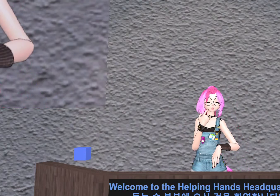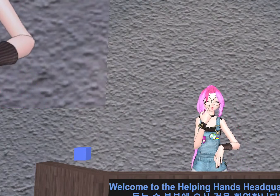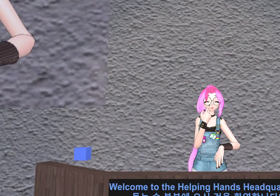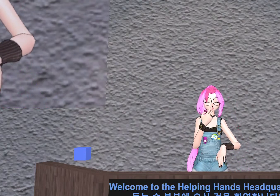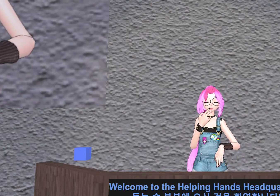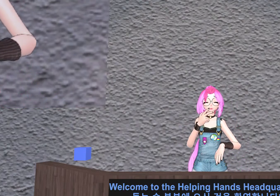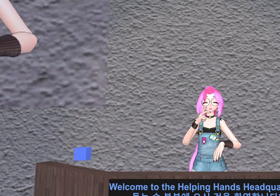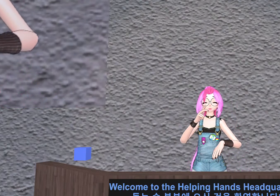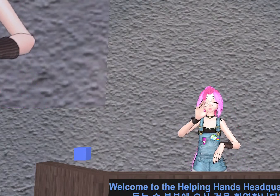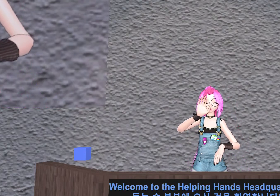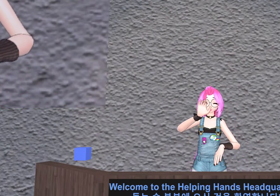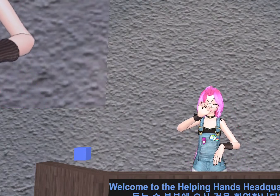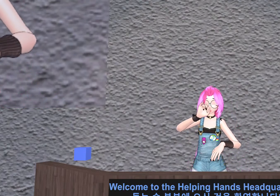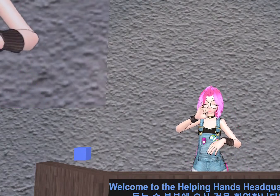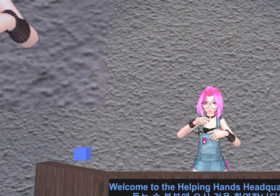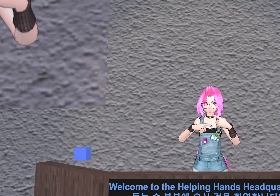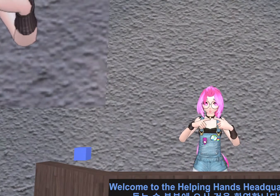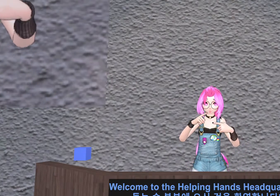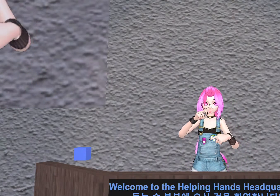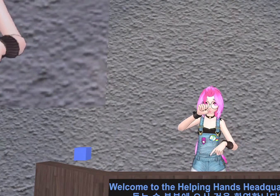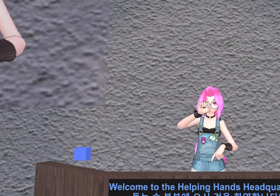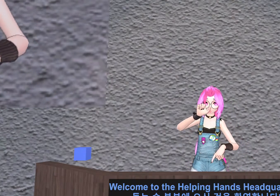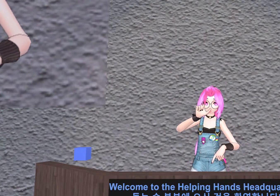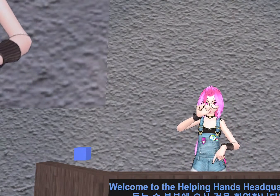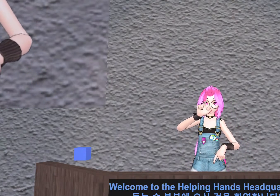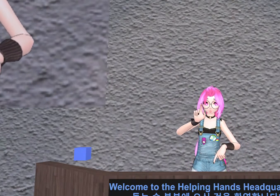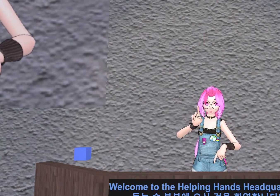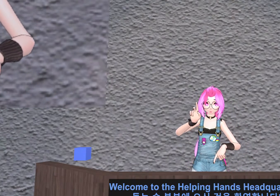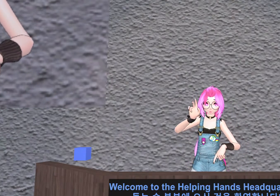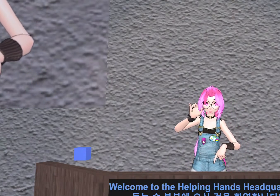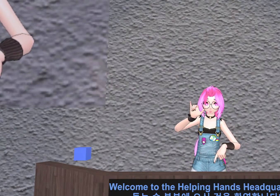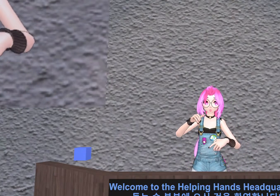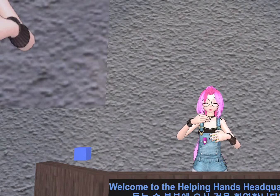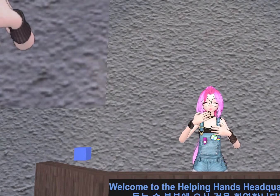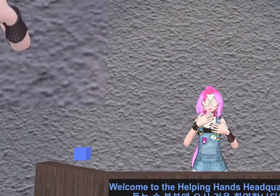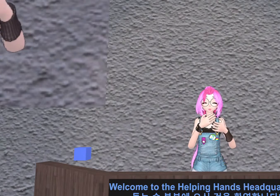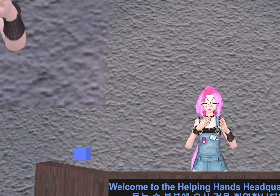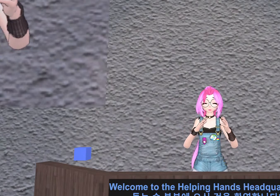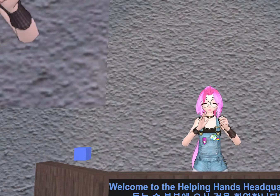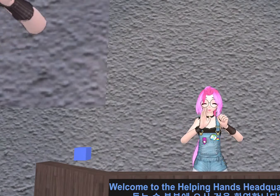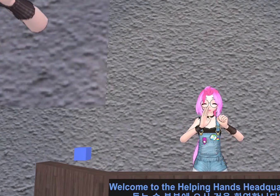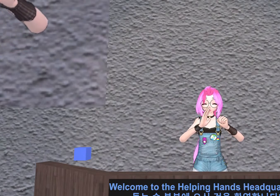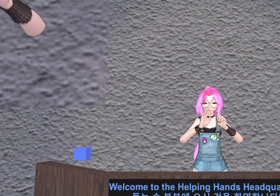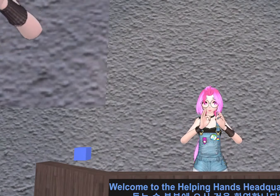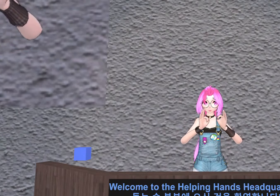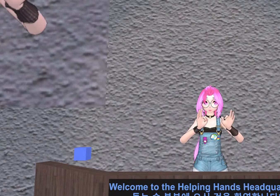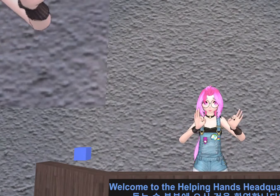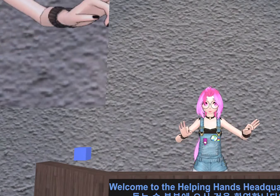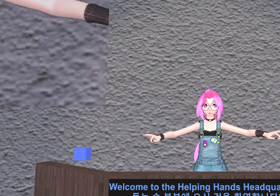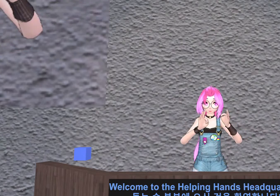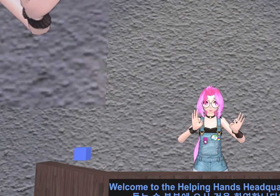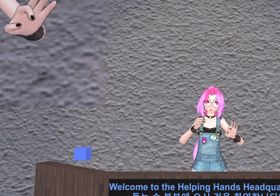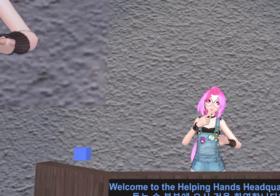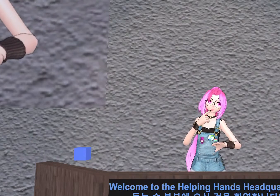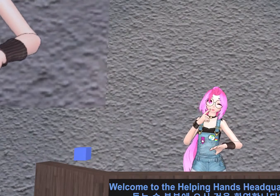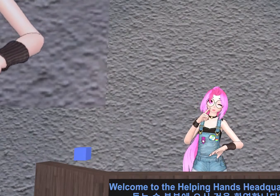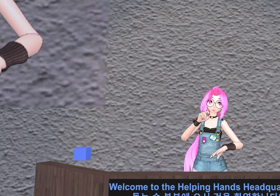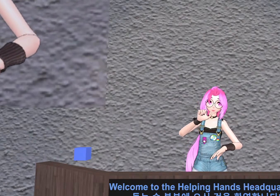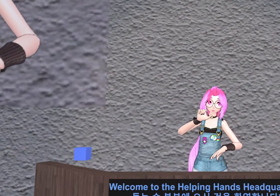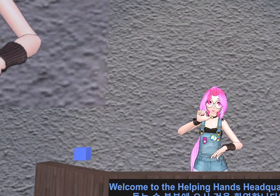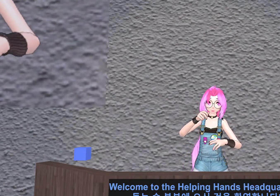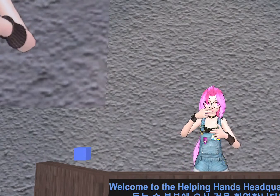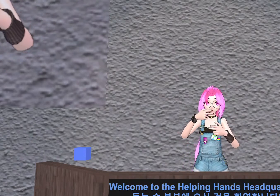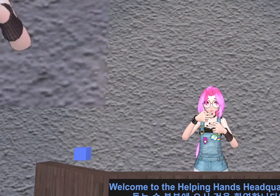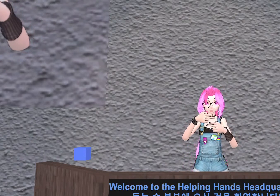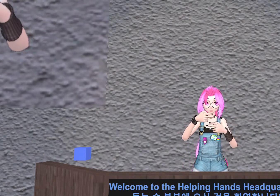lot, and some of the example sentences say like they say like the name of the person,